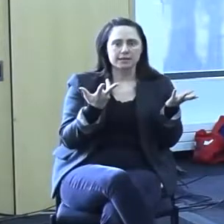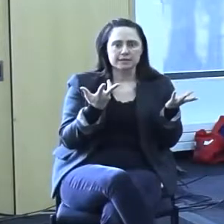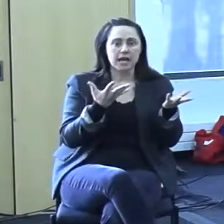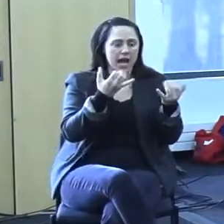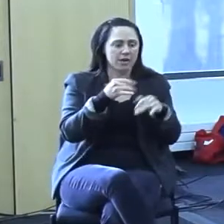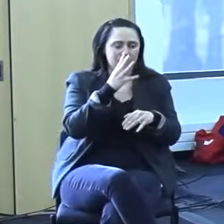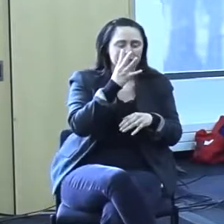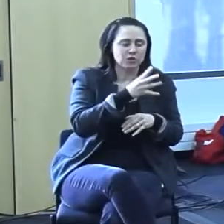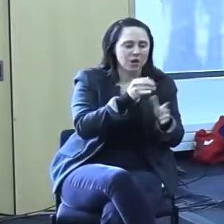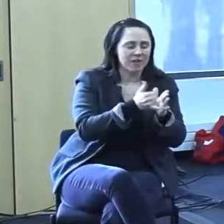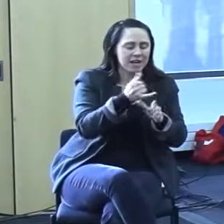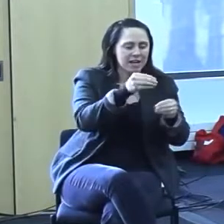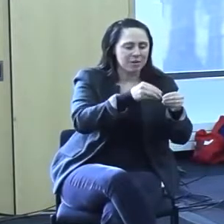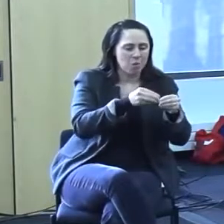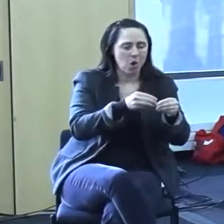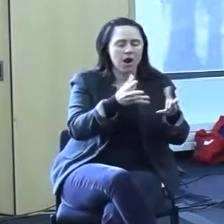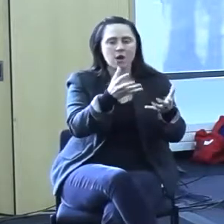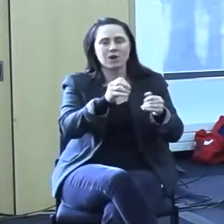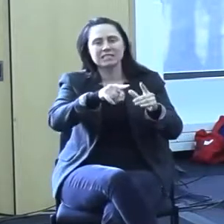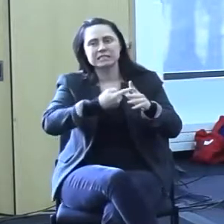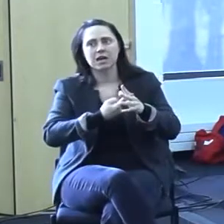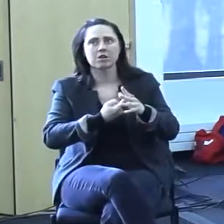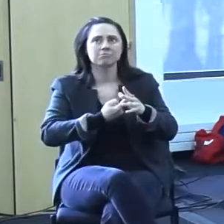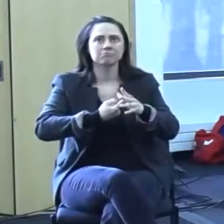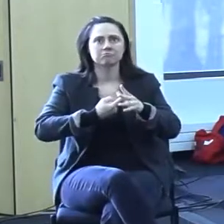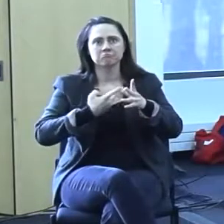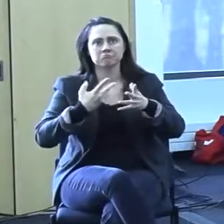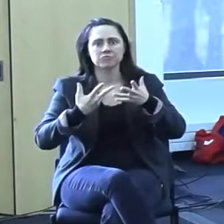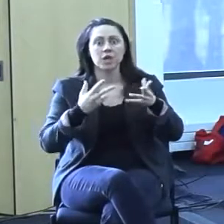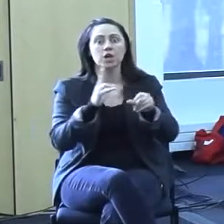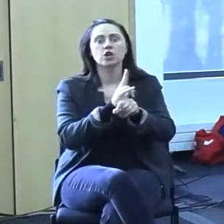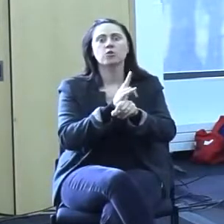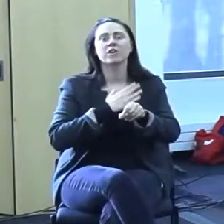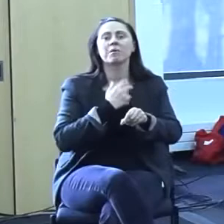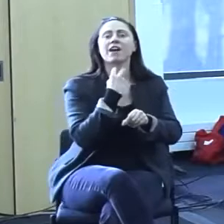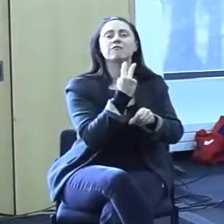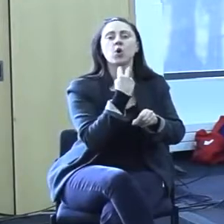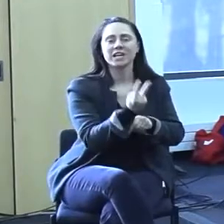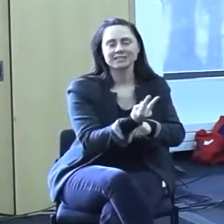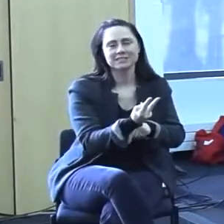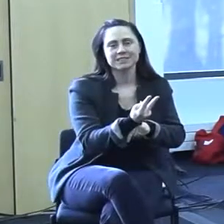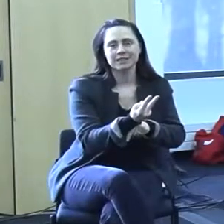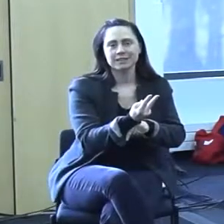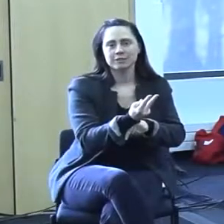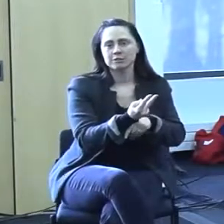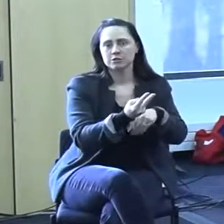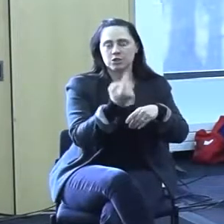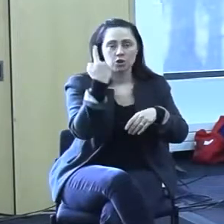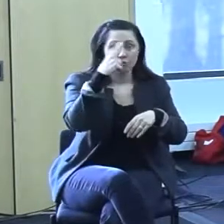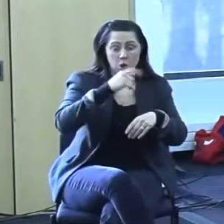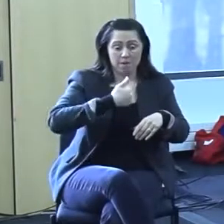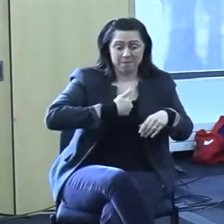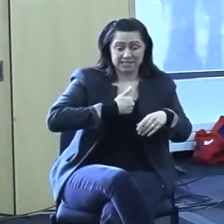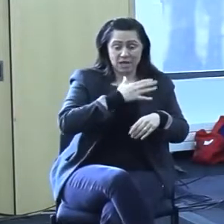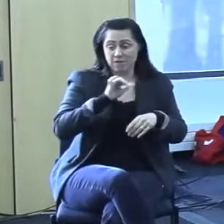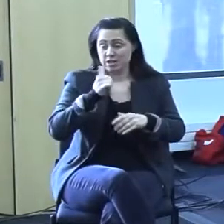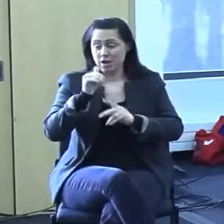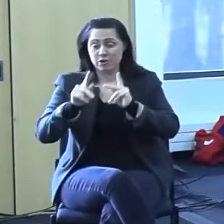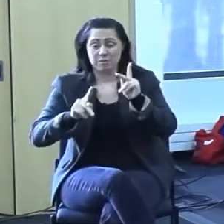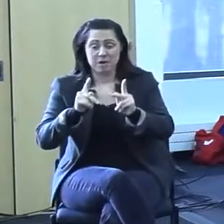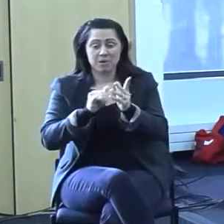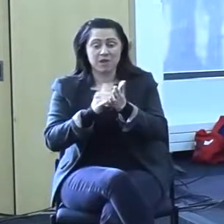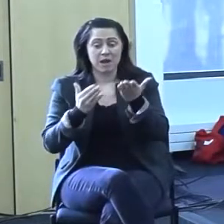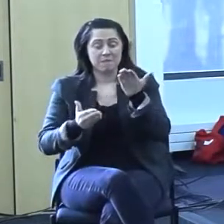want to ignore that anymore, and I wanted to start using my voice for myself and others